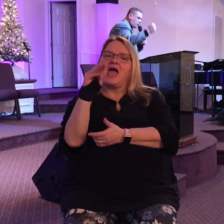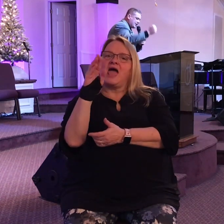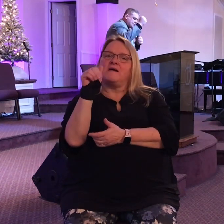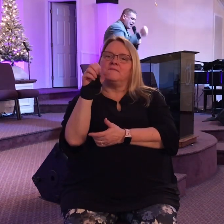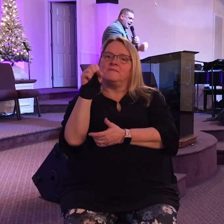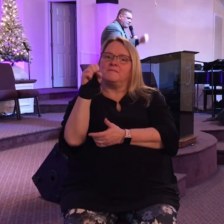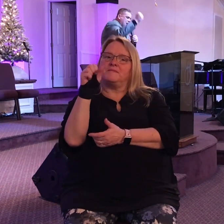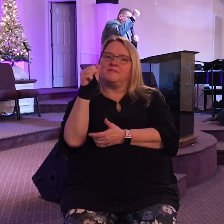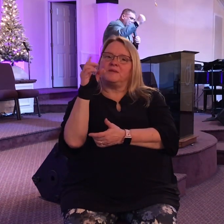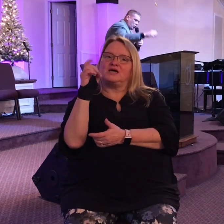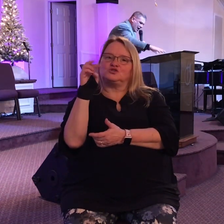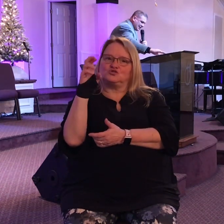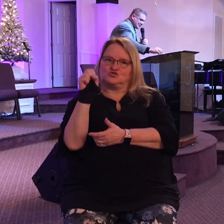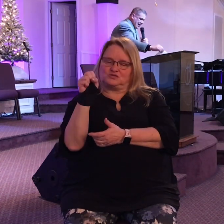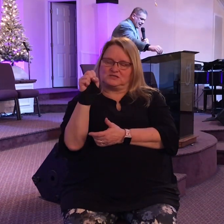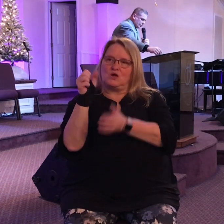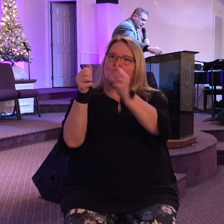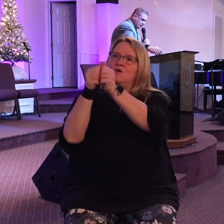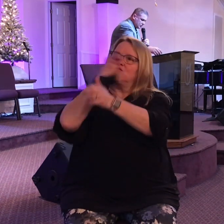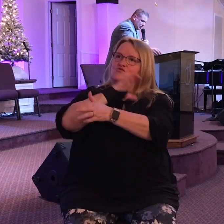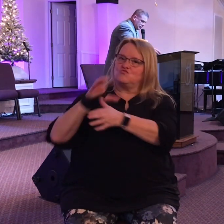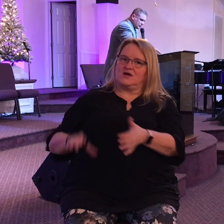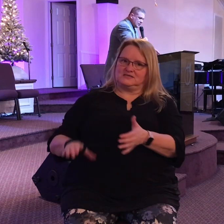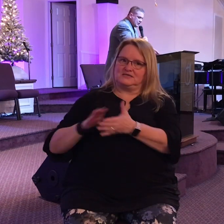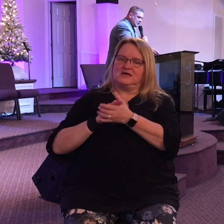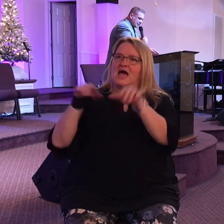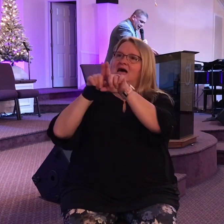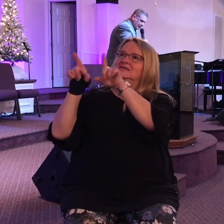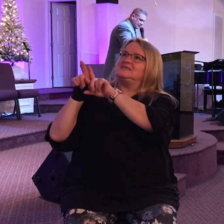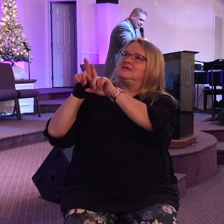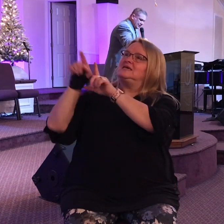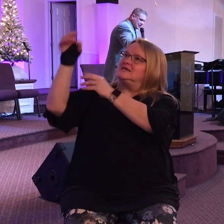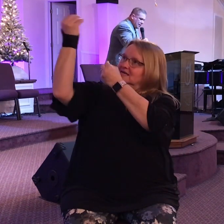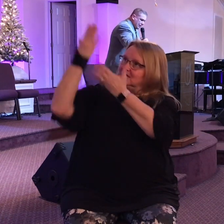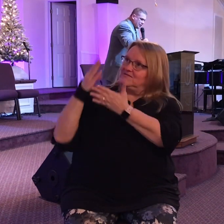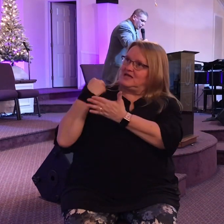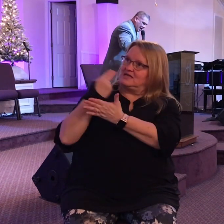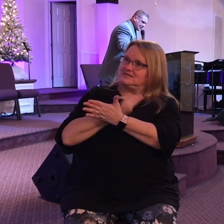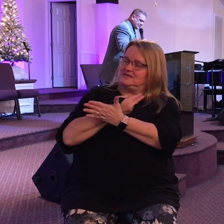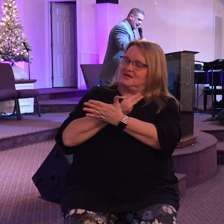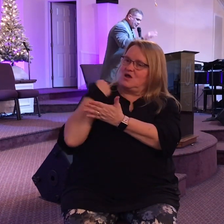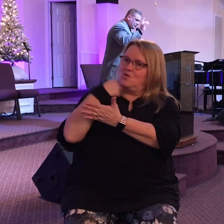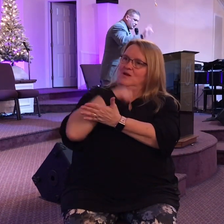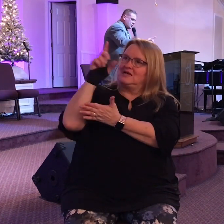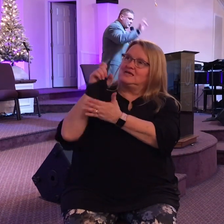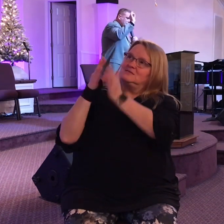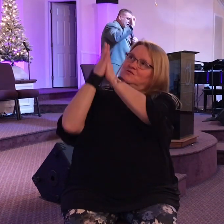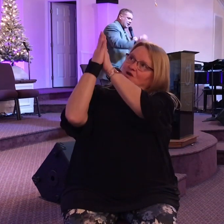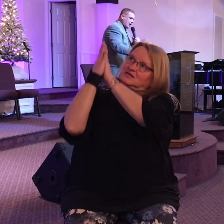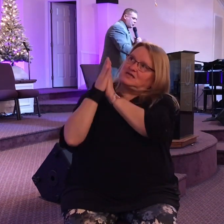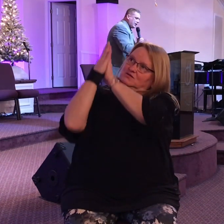implore you on Christ's behalf, be reconciled to God. Be reconciled